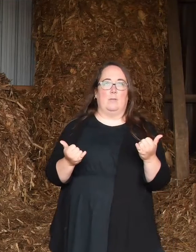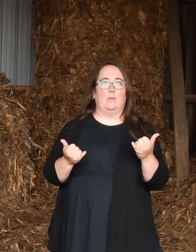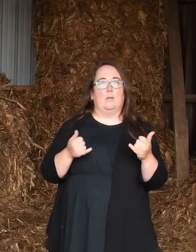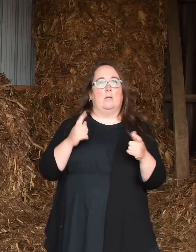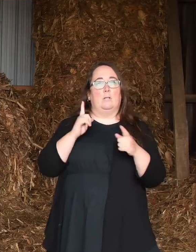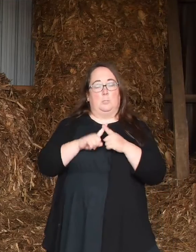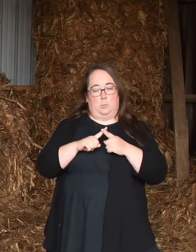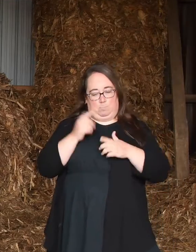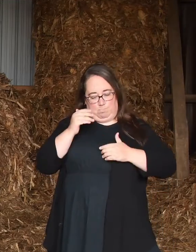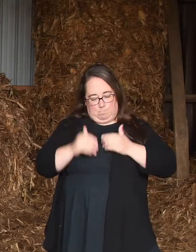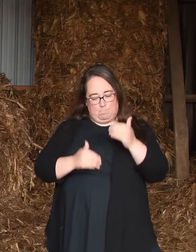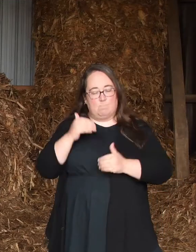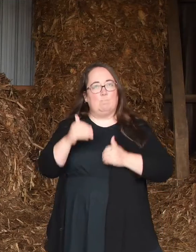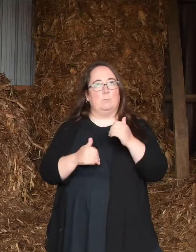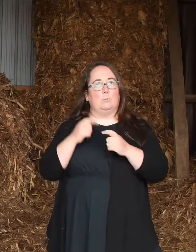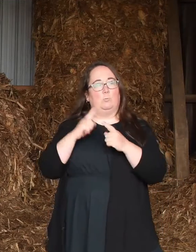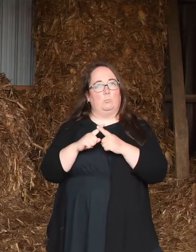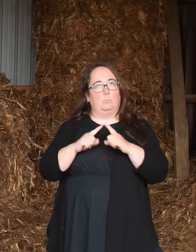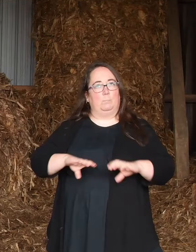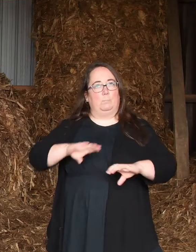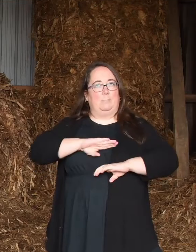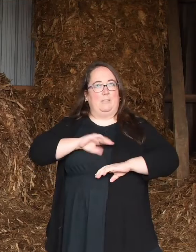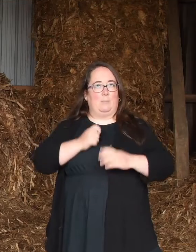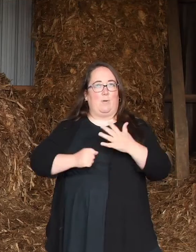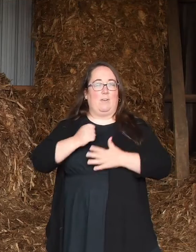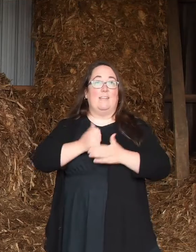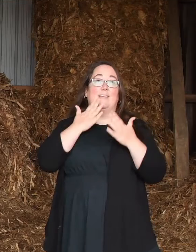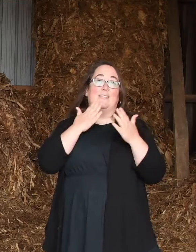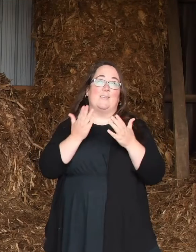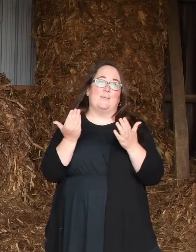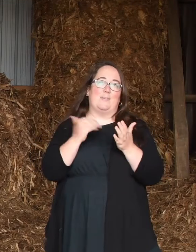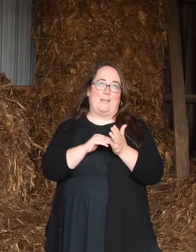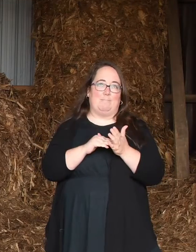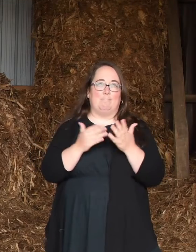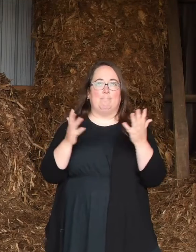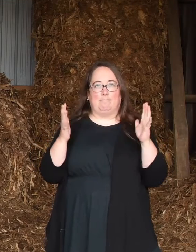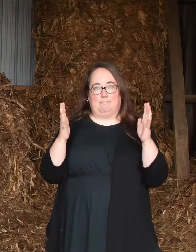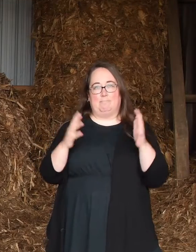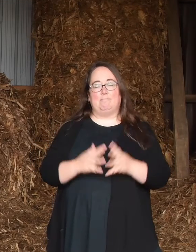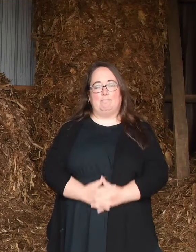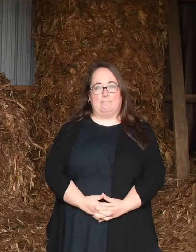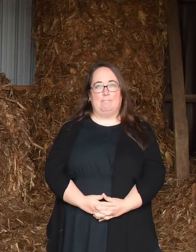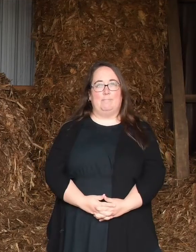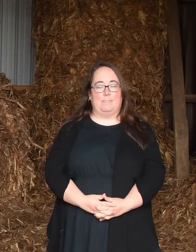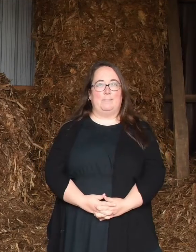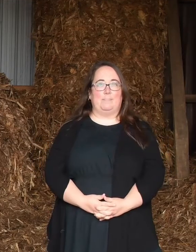giant leap to advance this priority. Thank you again.